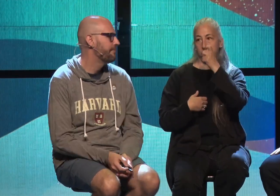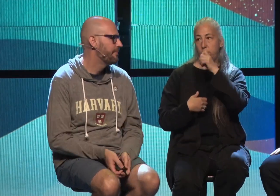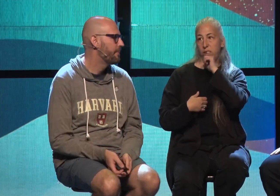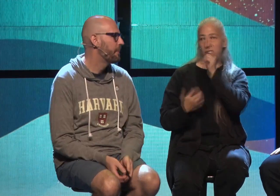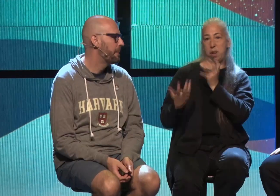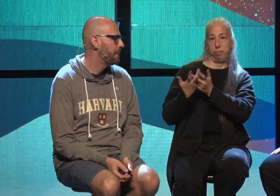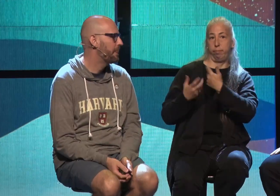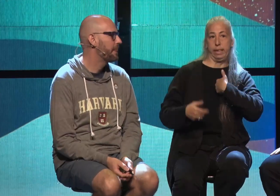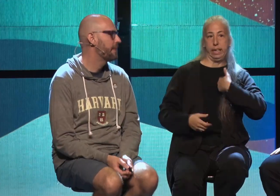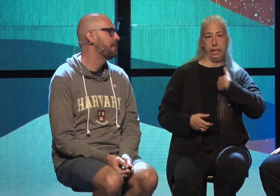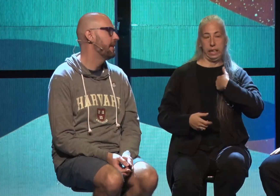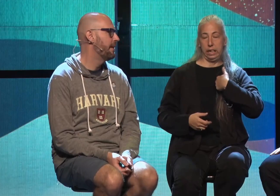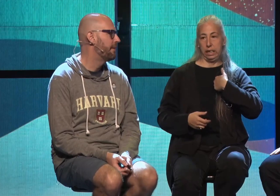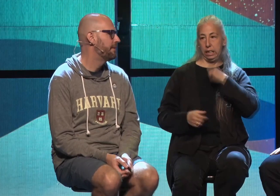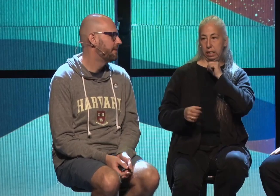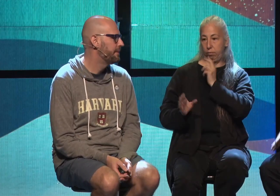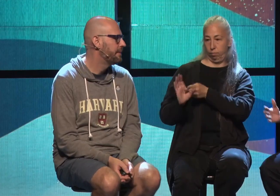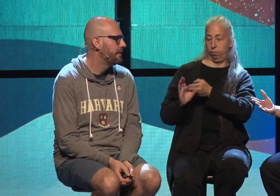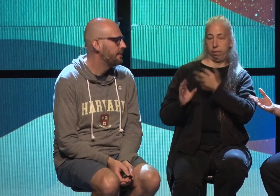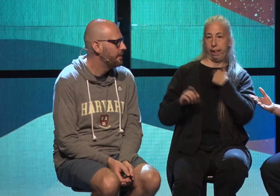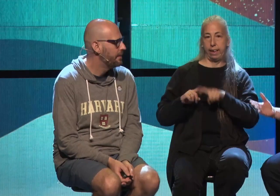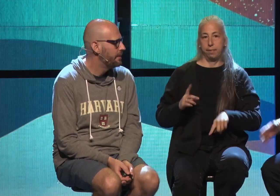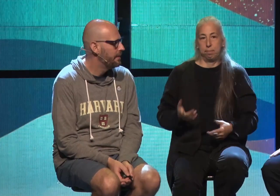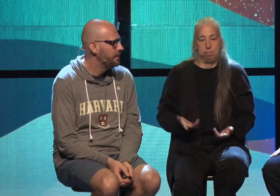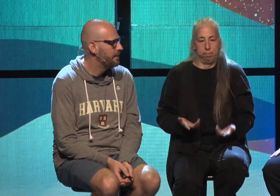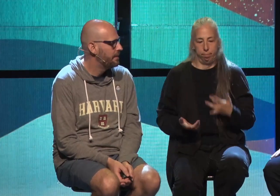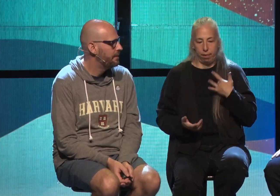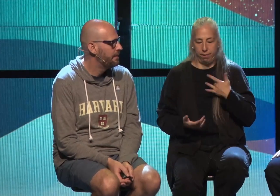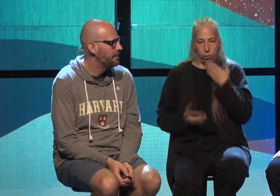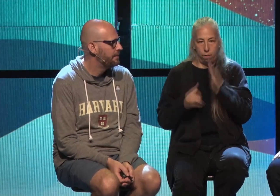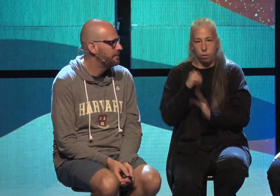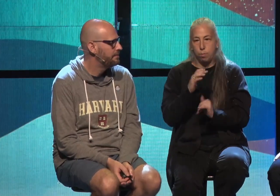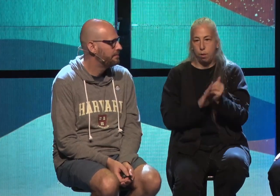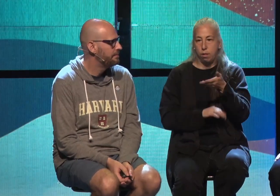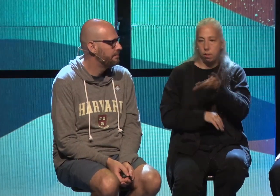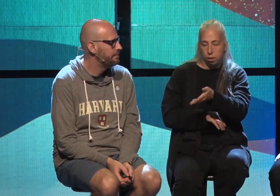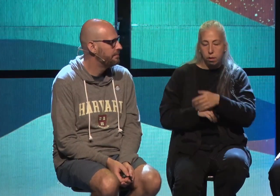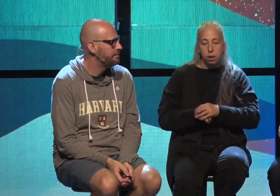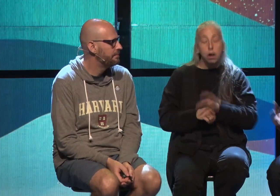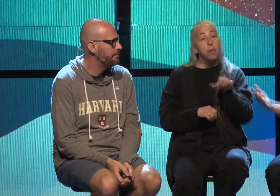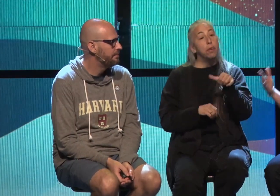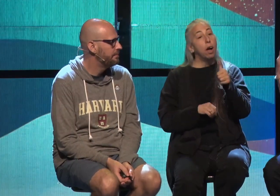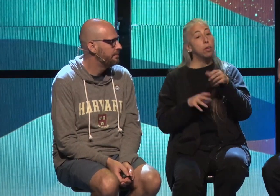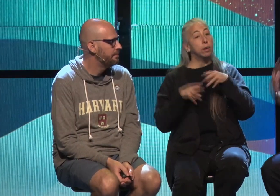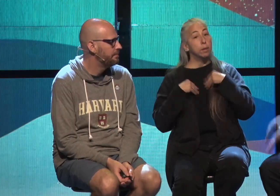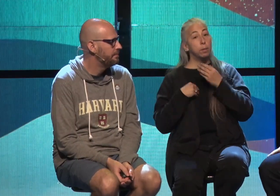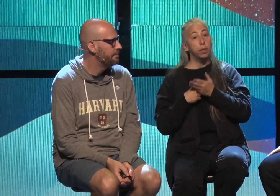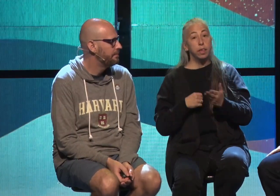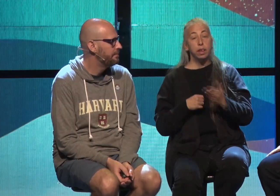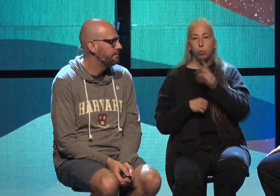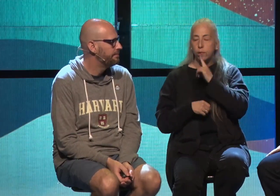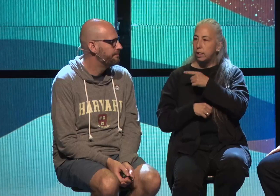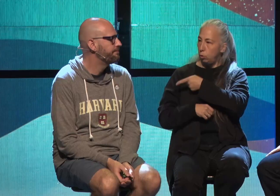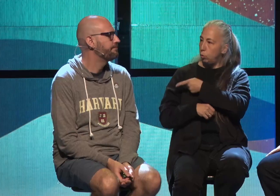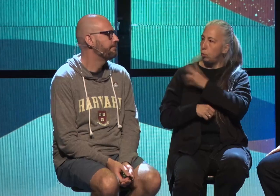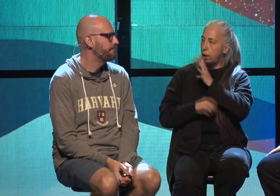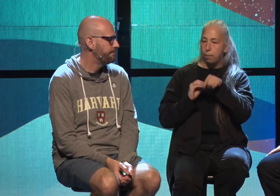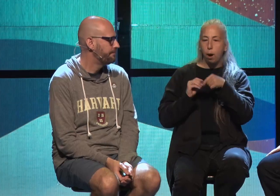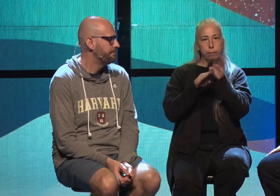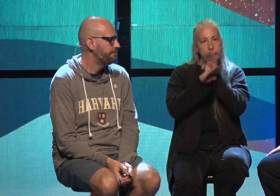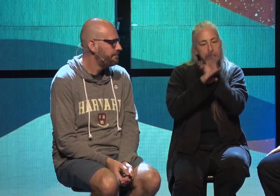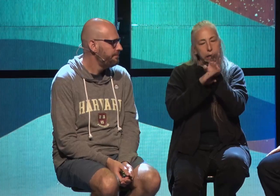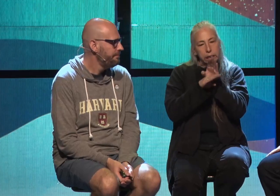it was not for me. Yeah. I think the other acceptable thing in society too is just that busyness you were talking about, right?